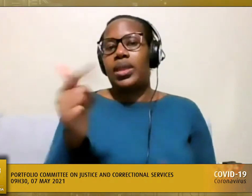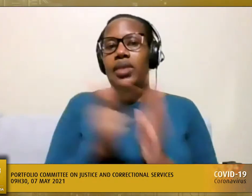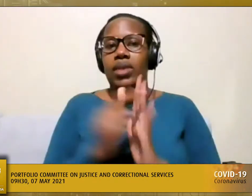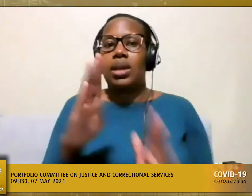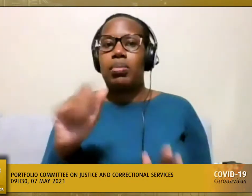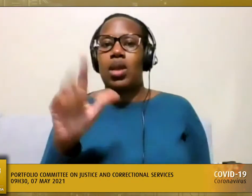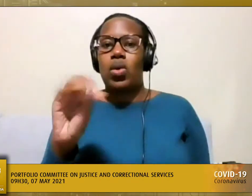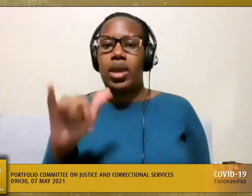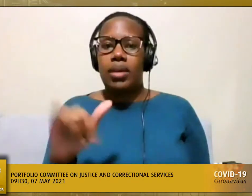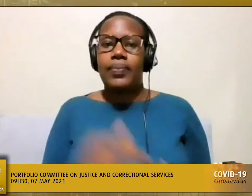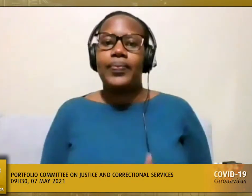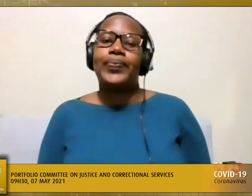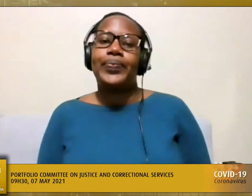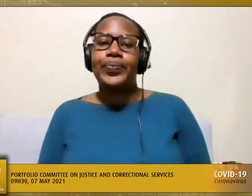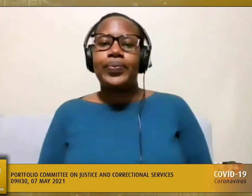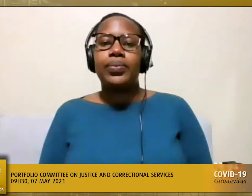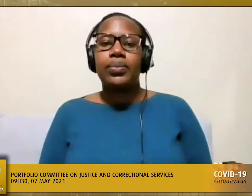NDP